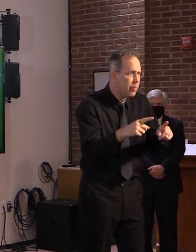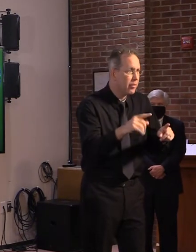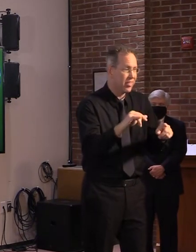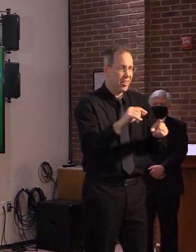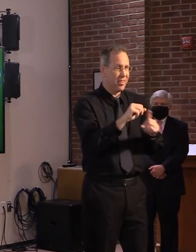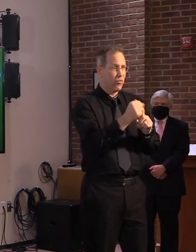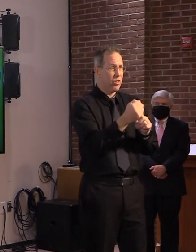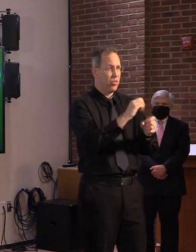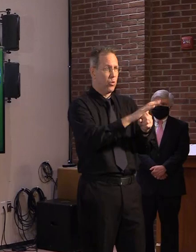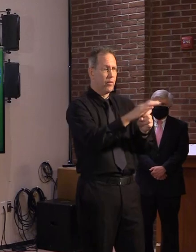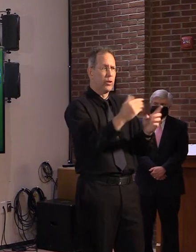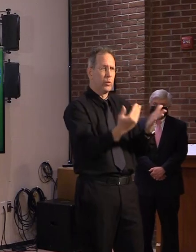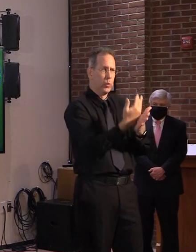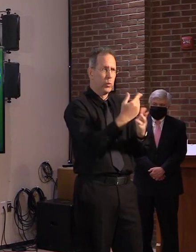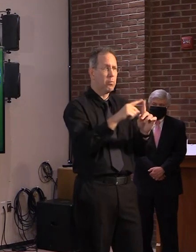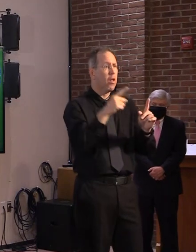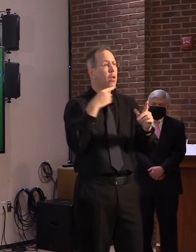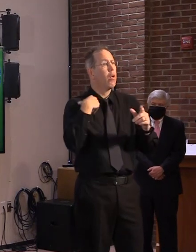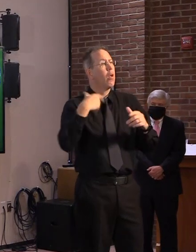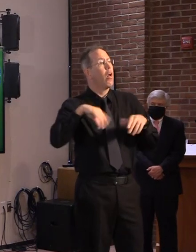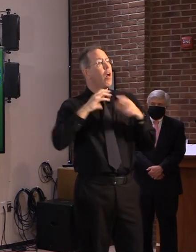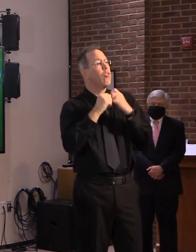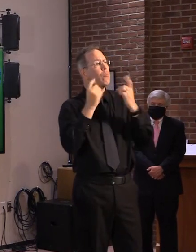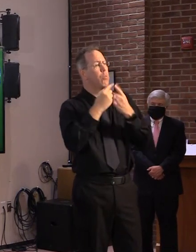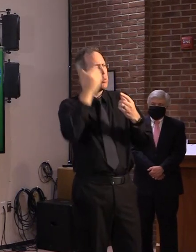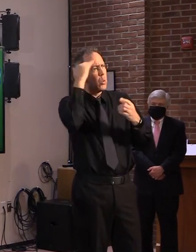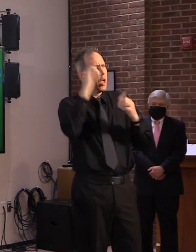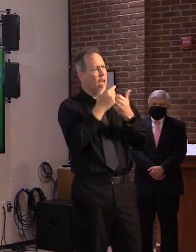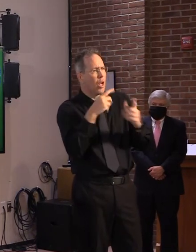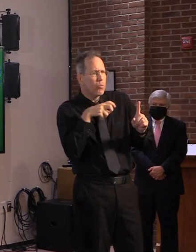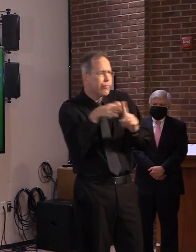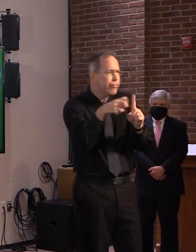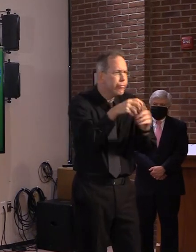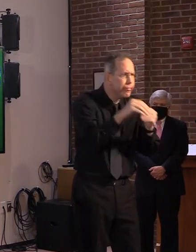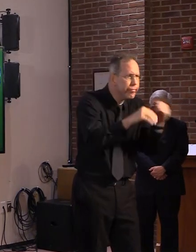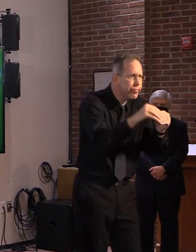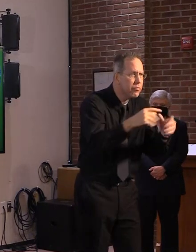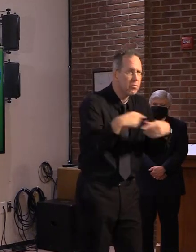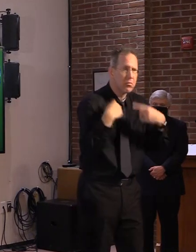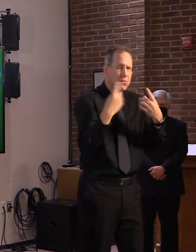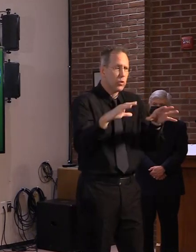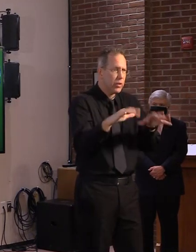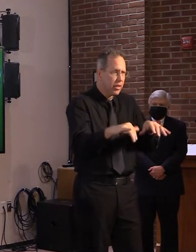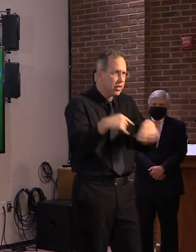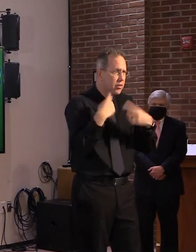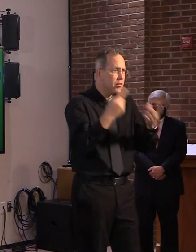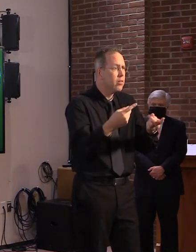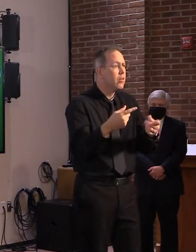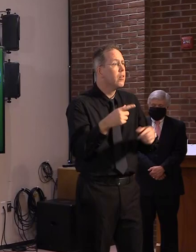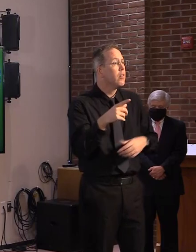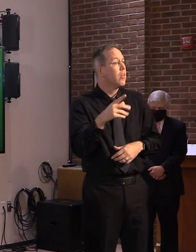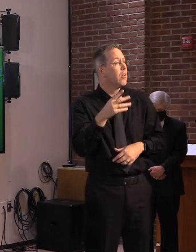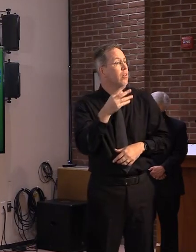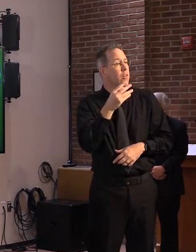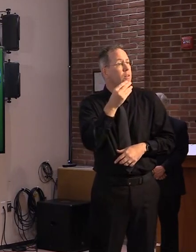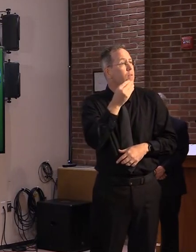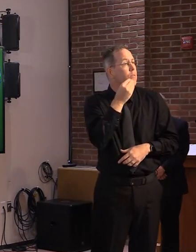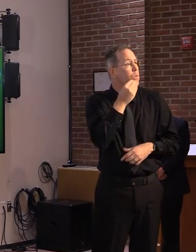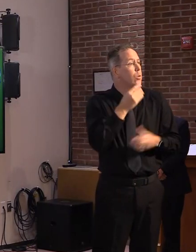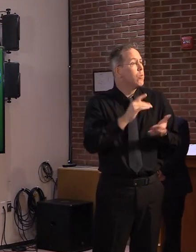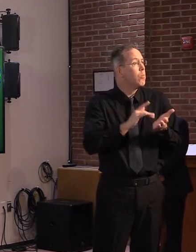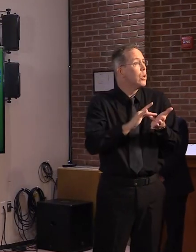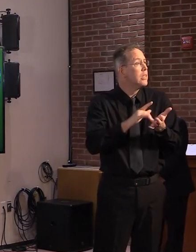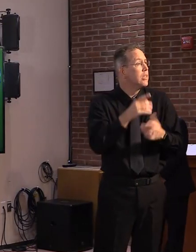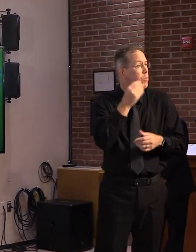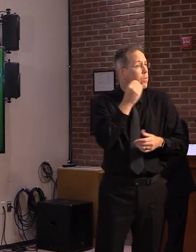ramifications, but anytime people had foodborne illnesses related to something they bought in a store or